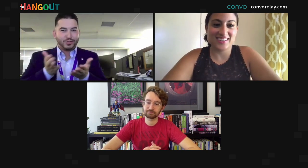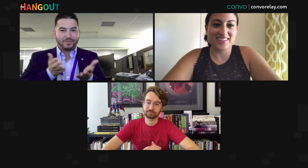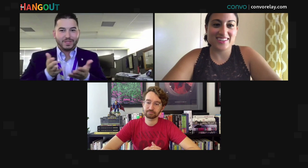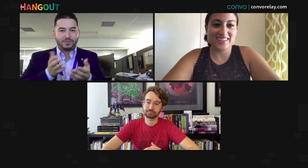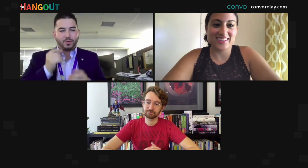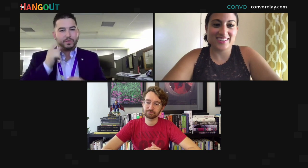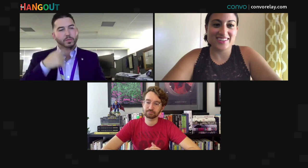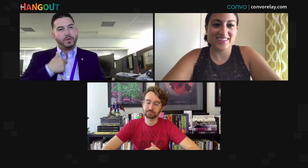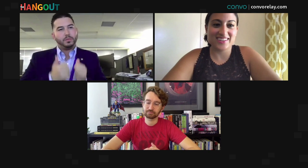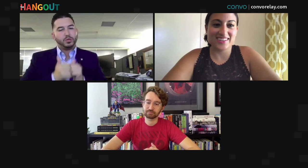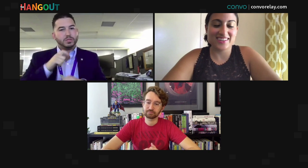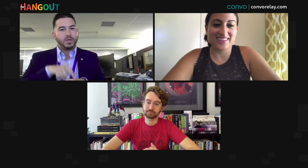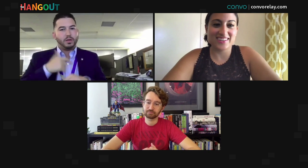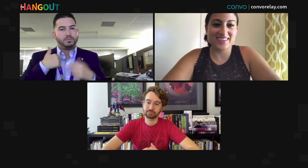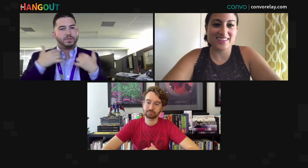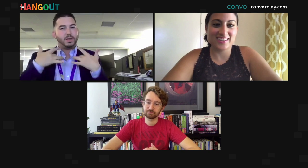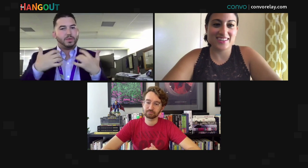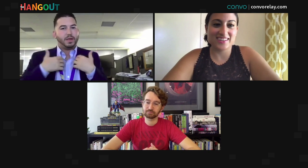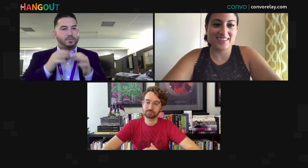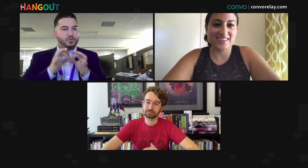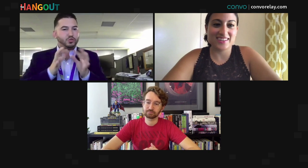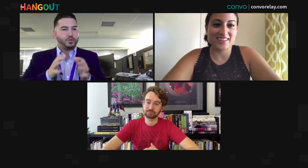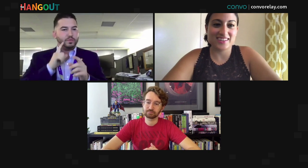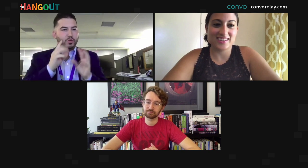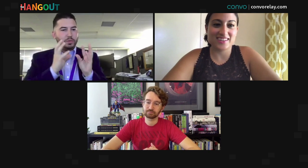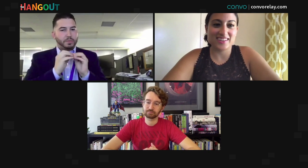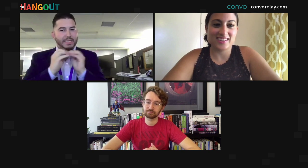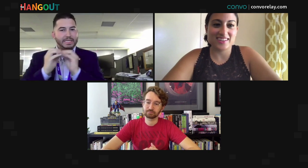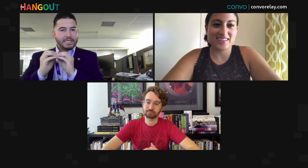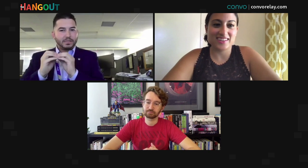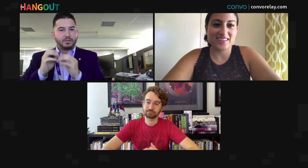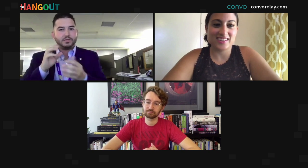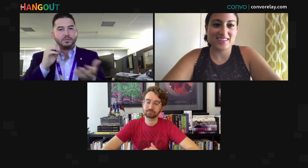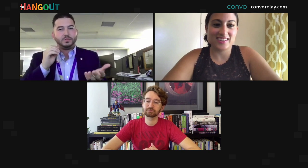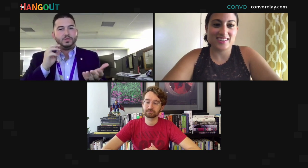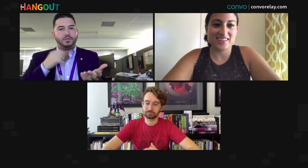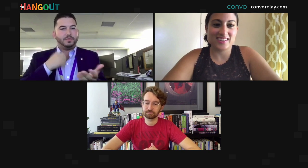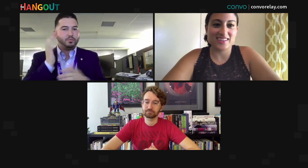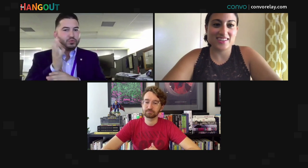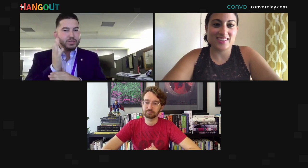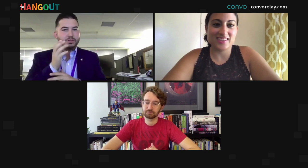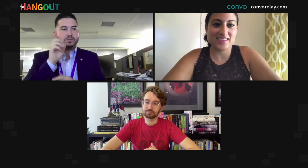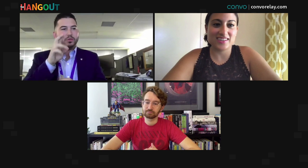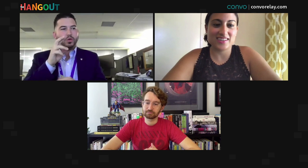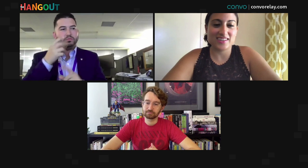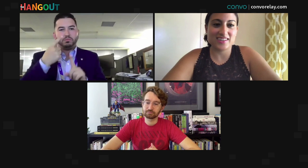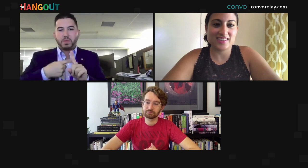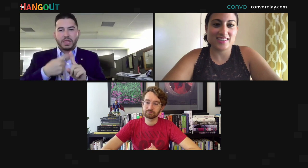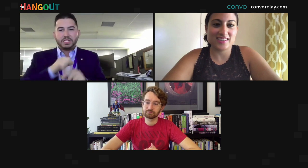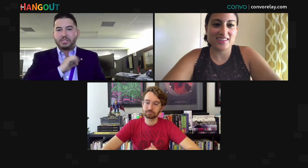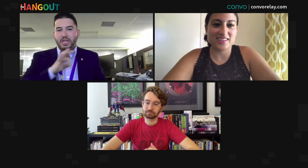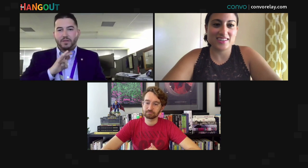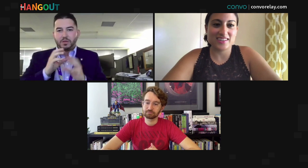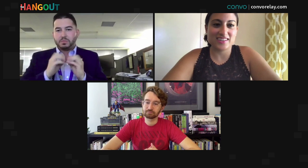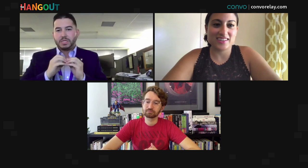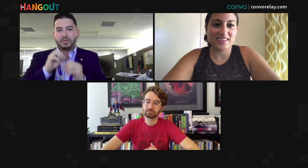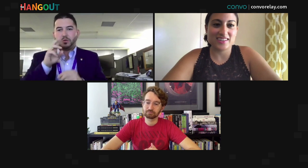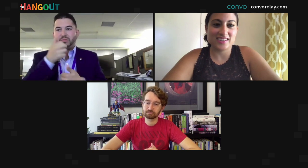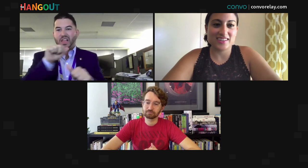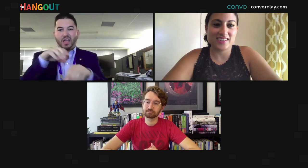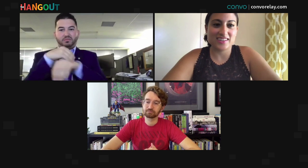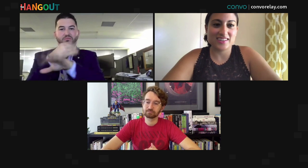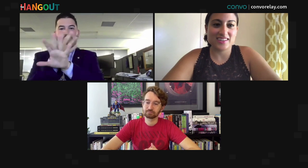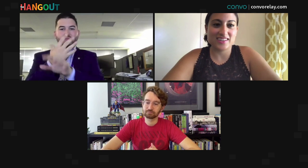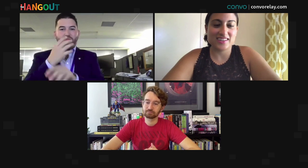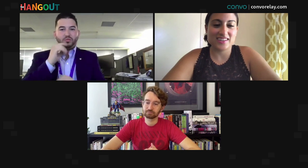communicate. And so because we're deaf, we need a sign language interpreters. So I typically need interpreters for meetings, presentations,